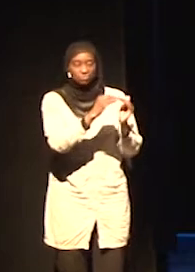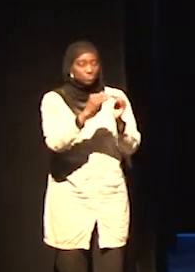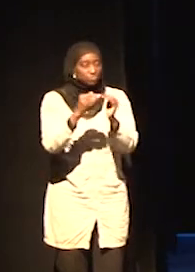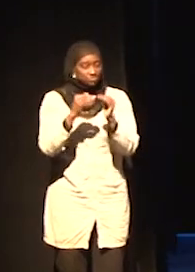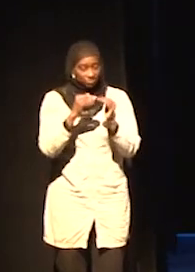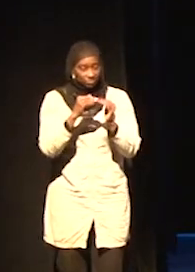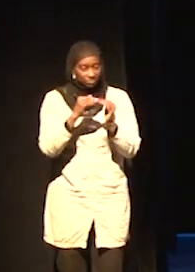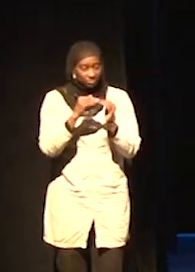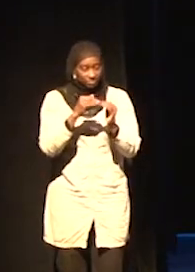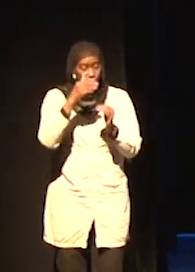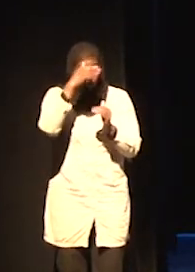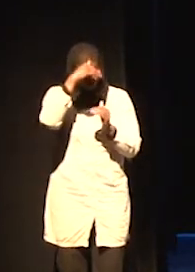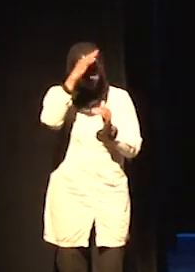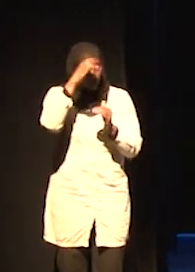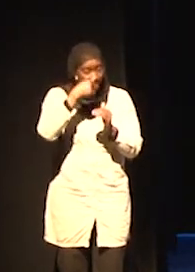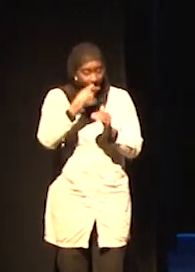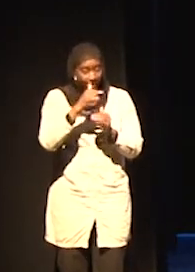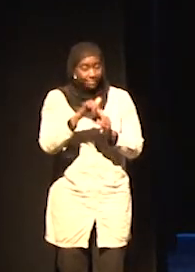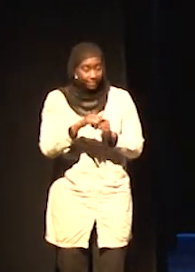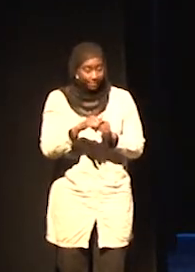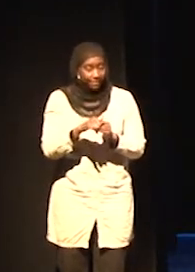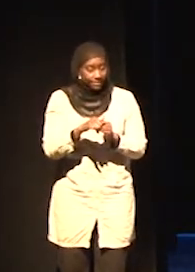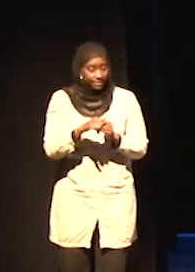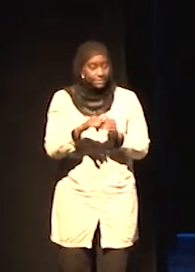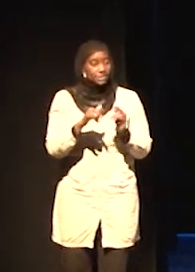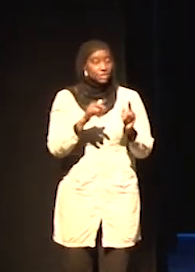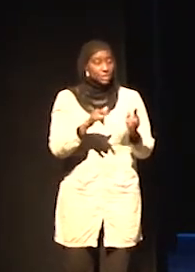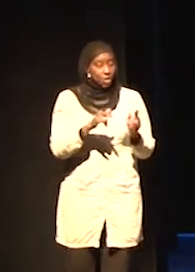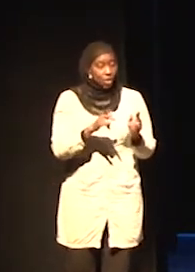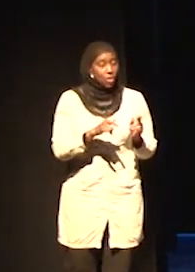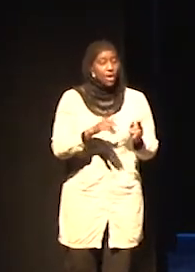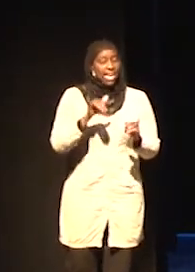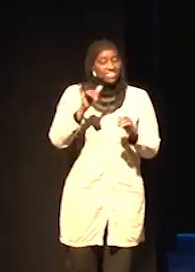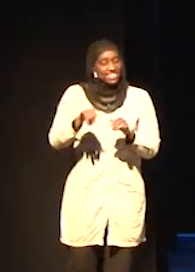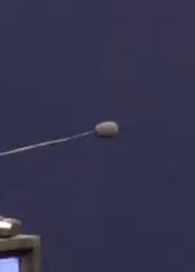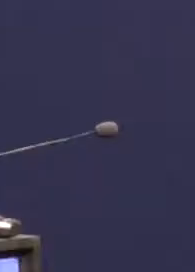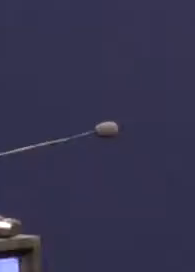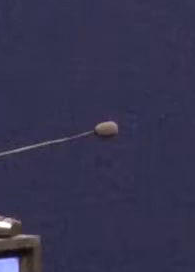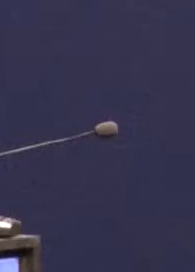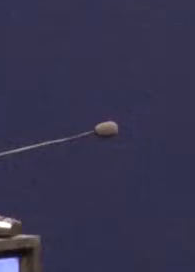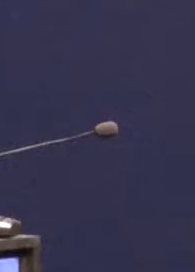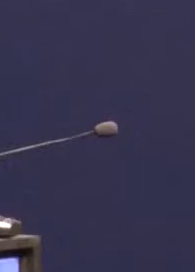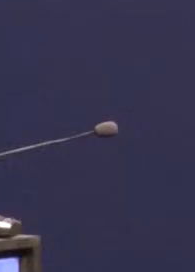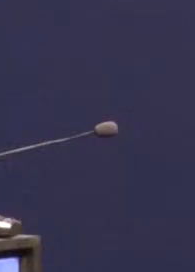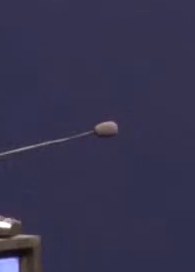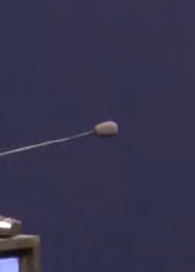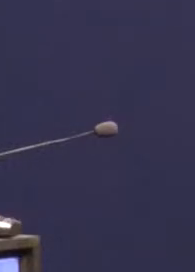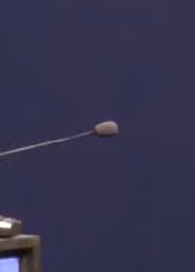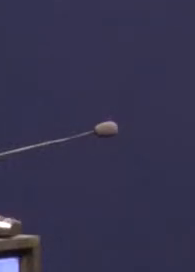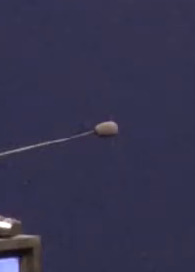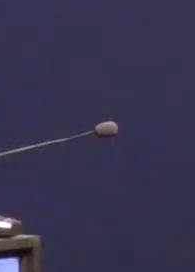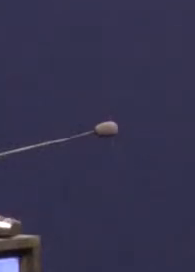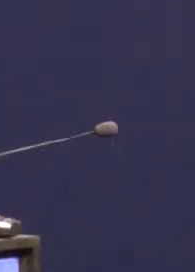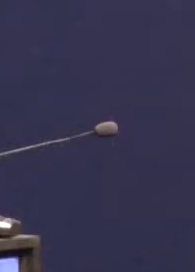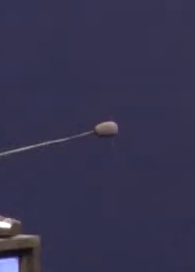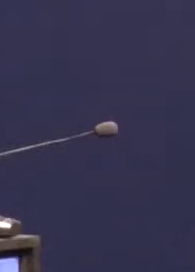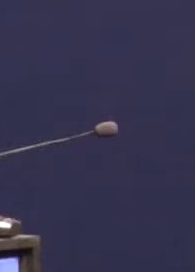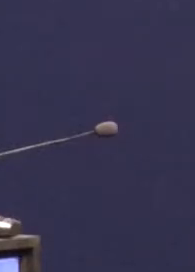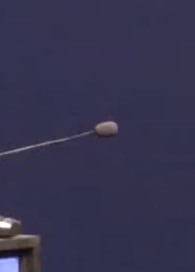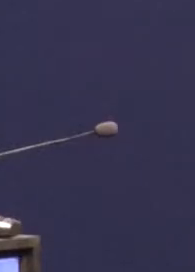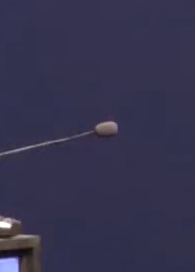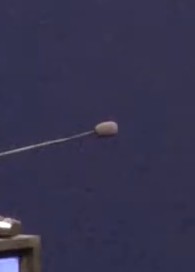those circumstances that that small note came to us. I showed that note to Ghazala. I said, Ghazala,